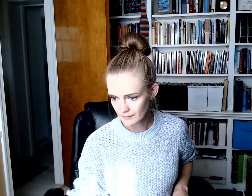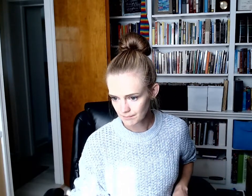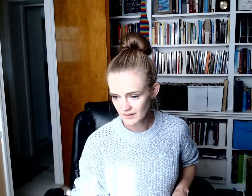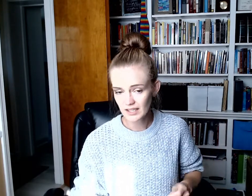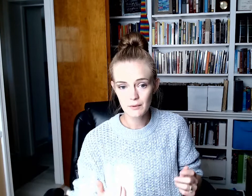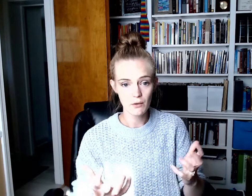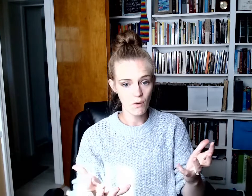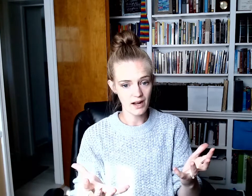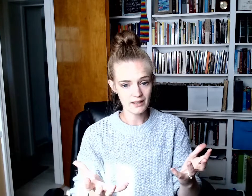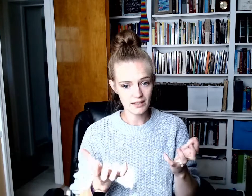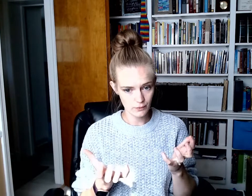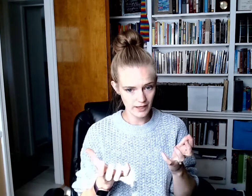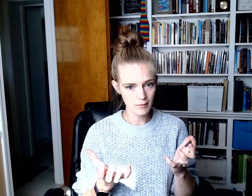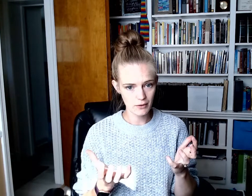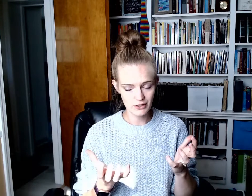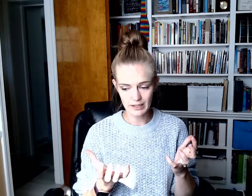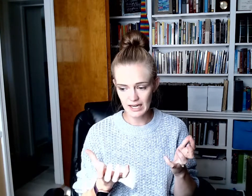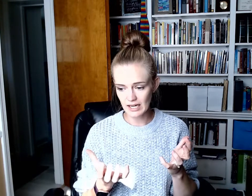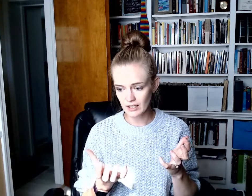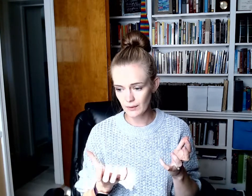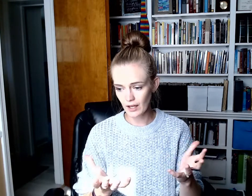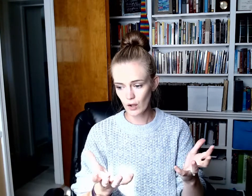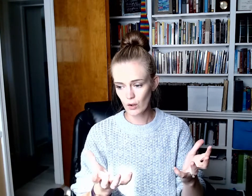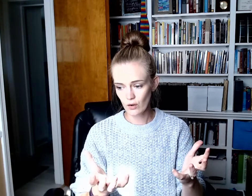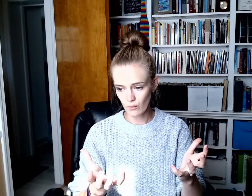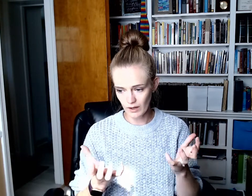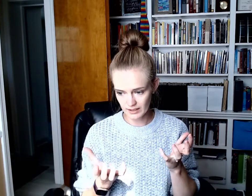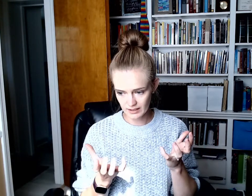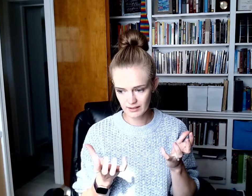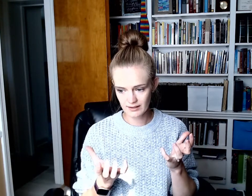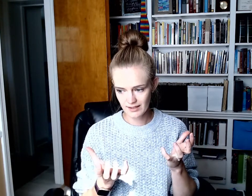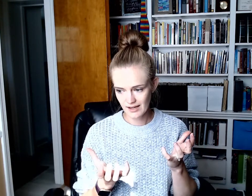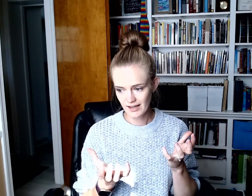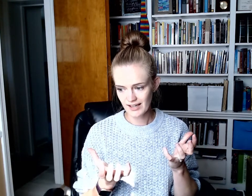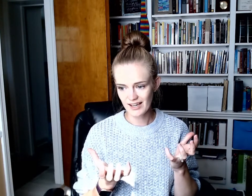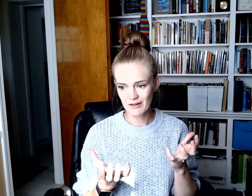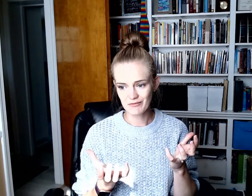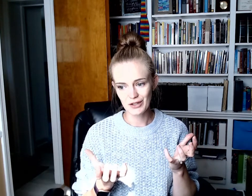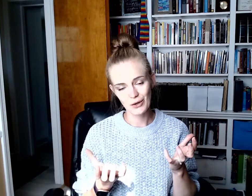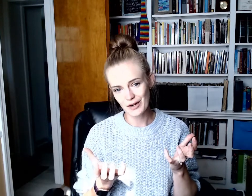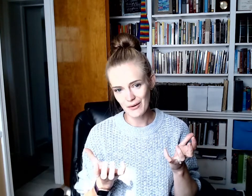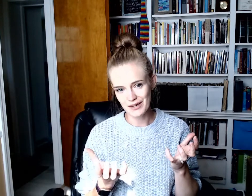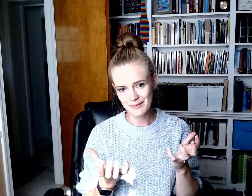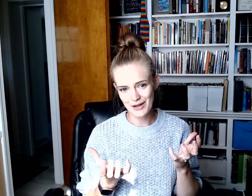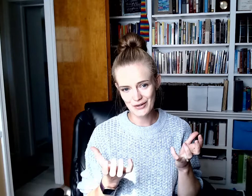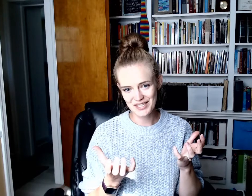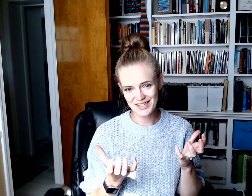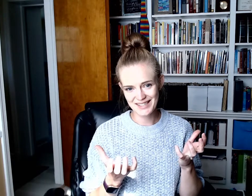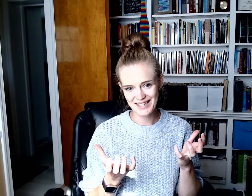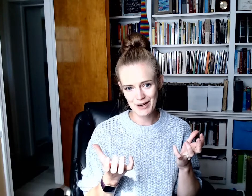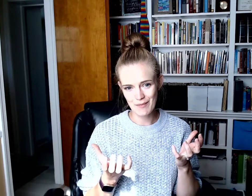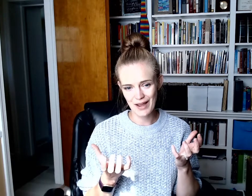And then we did want this week, but we're going to do it again next week. Want. For Lord, I want to be a Christian in my